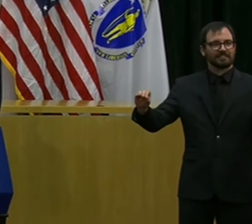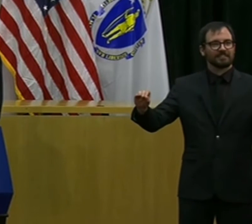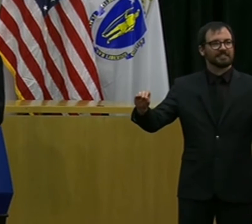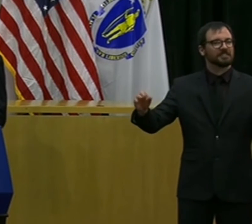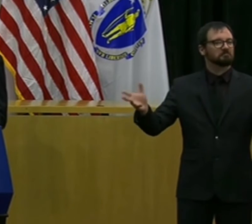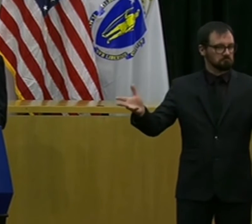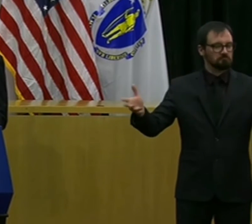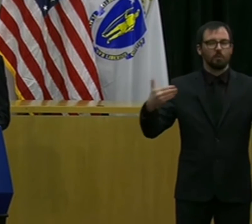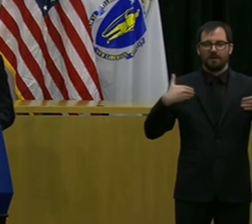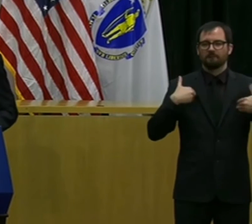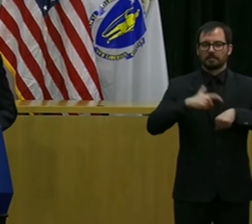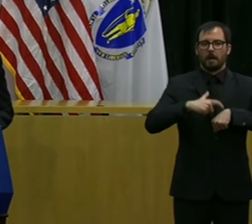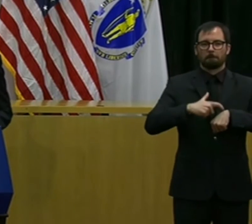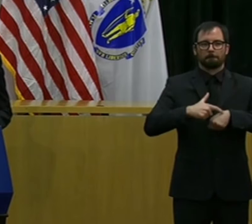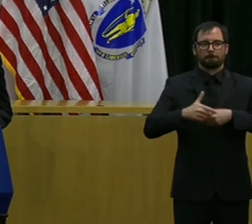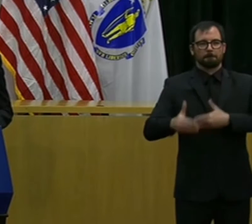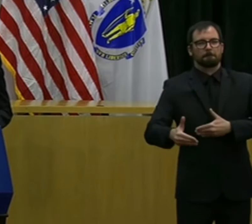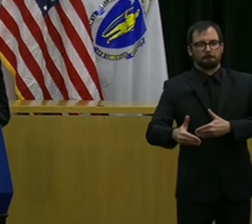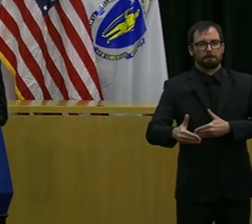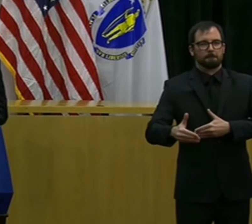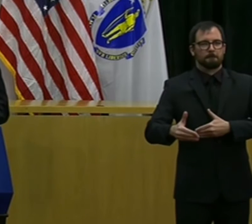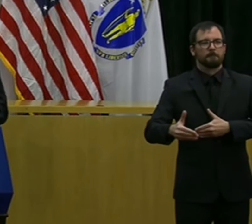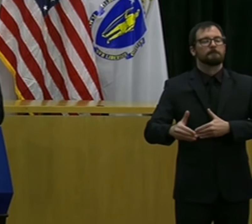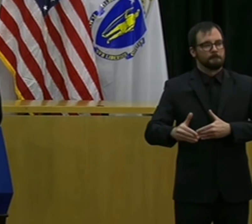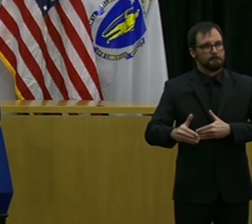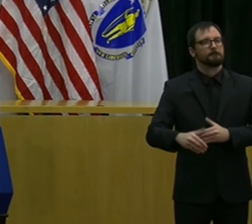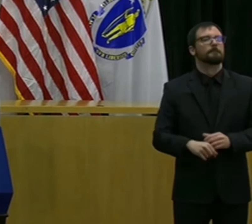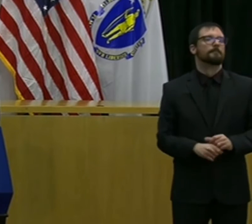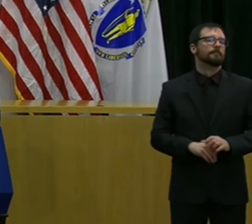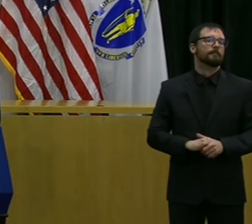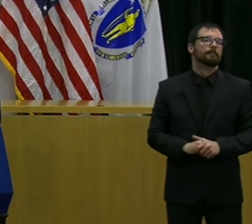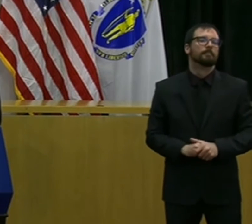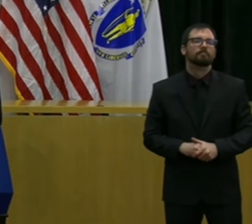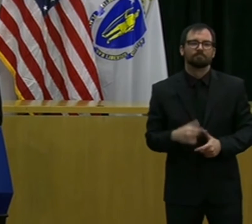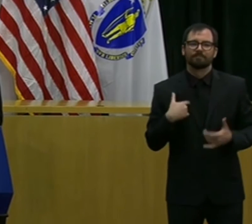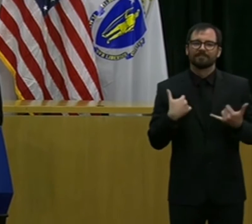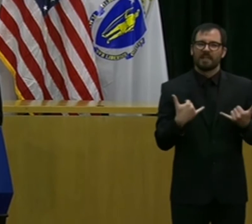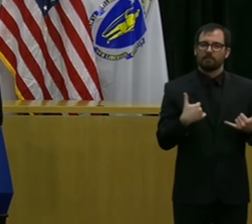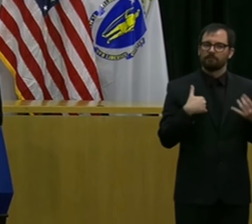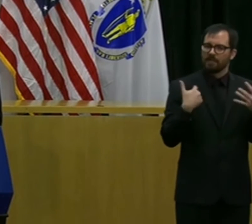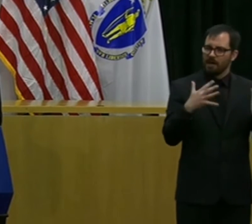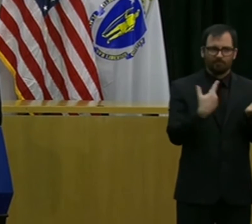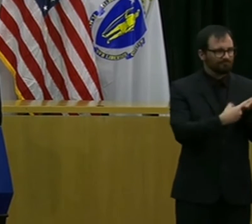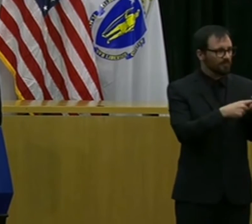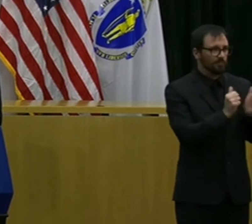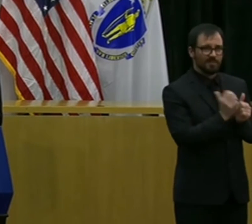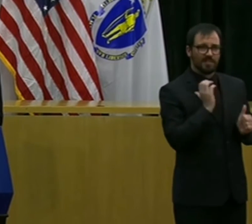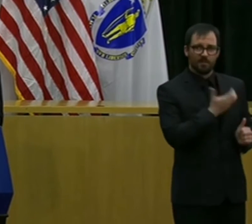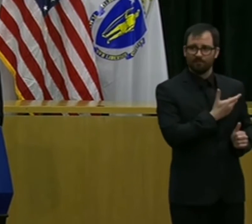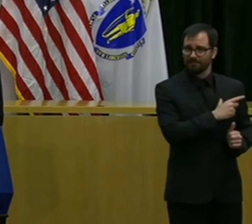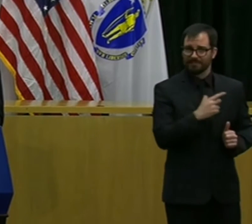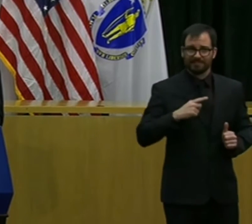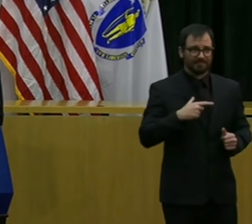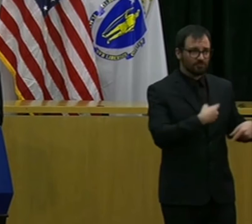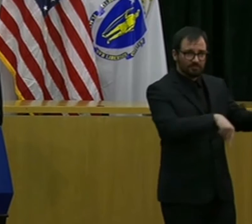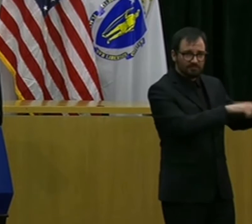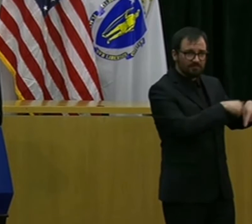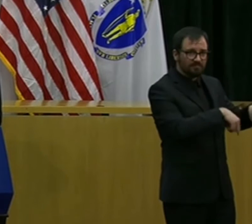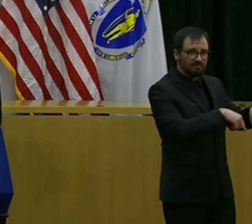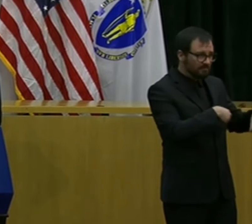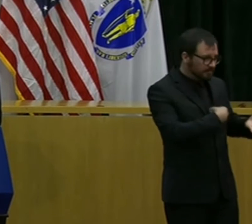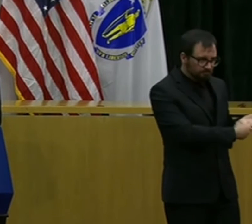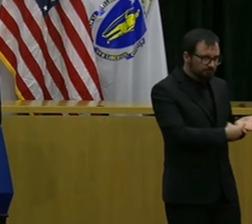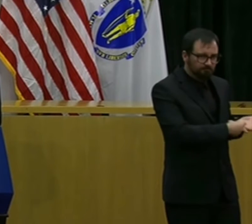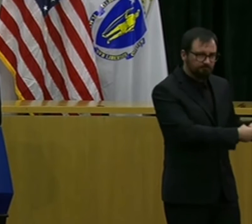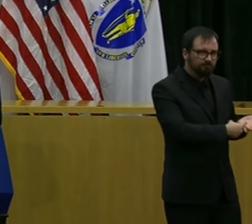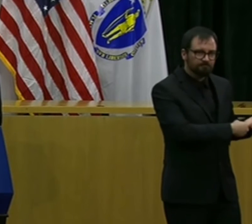we've time, also had the conversations folks with aren't our colleagues working. in the legislature about this issue and are currently engaging them